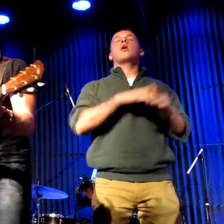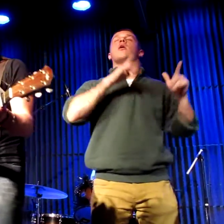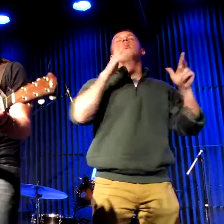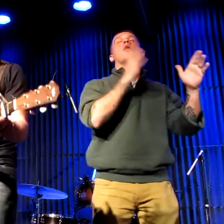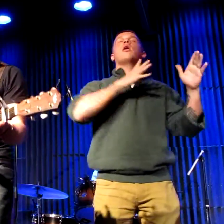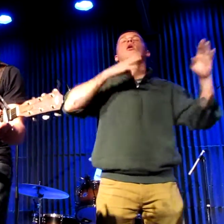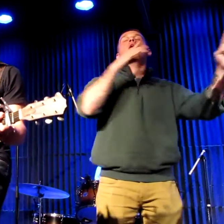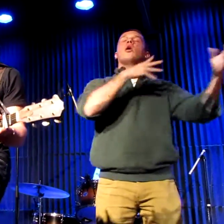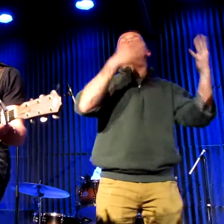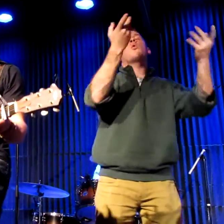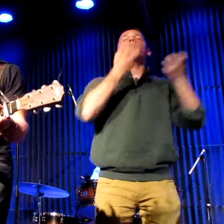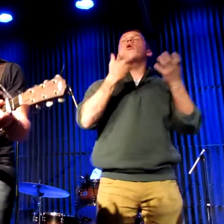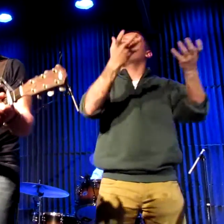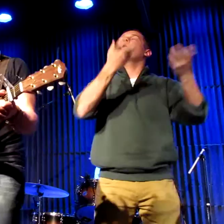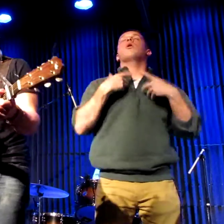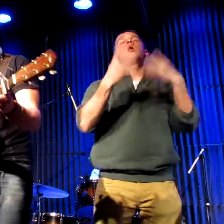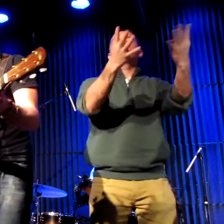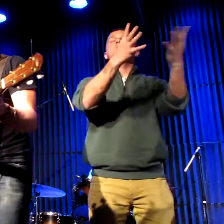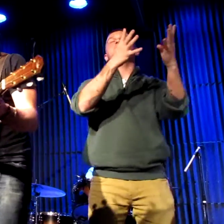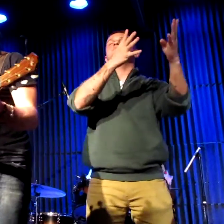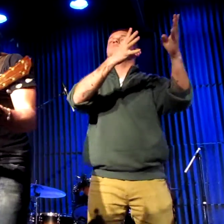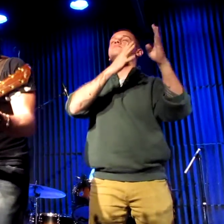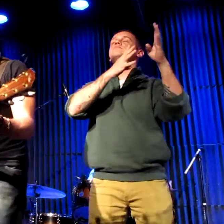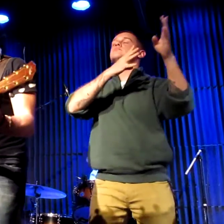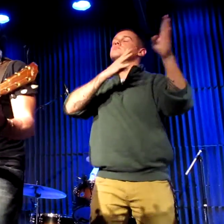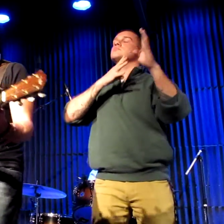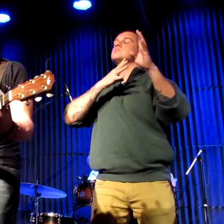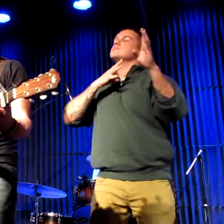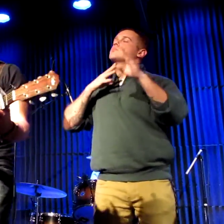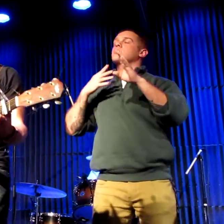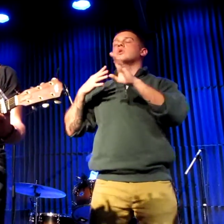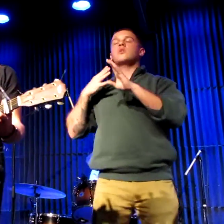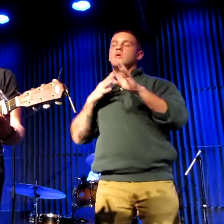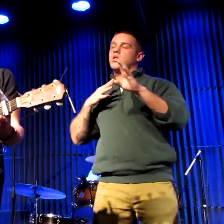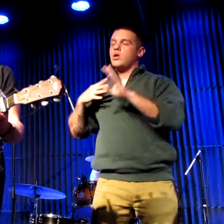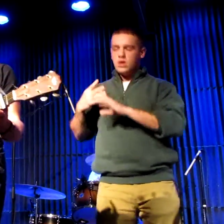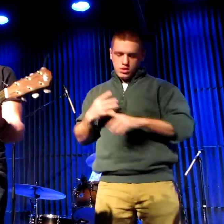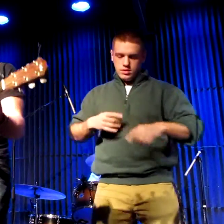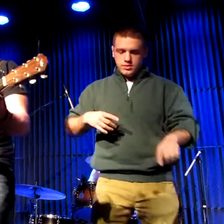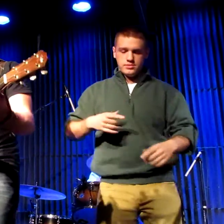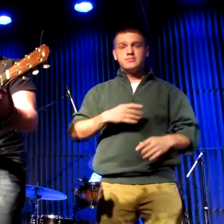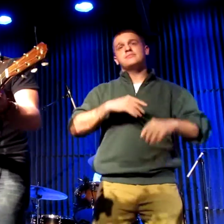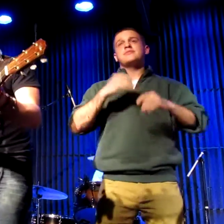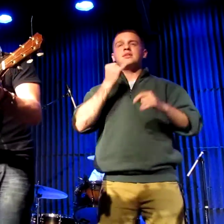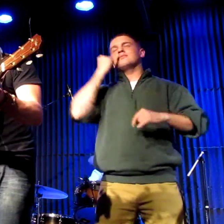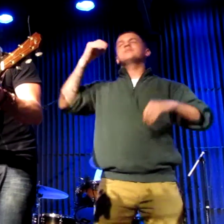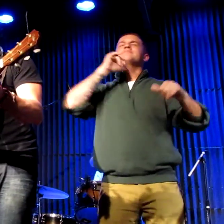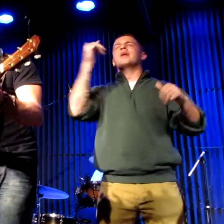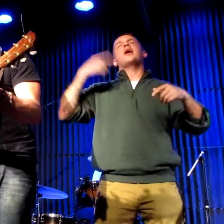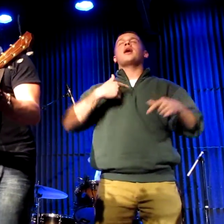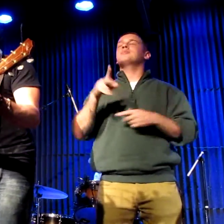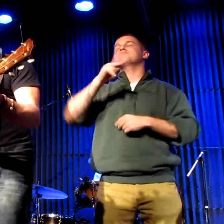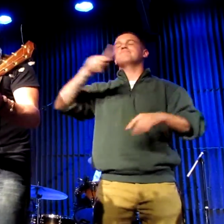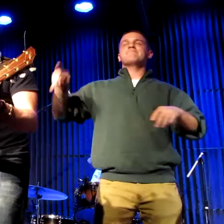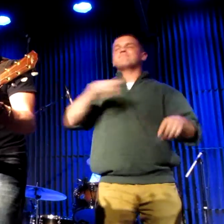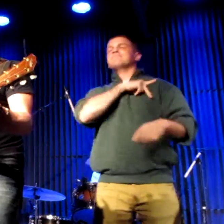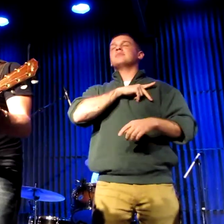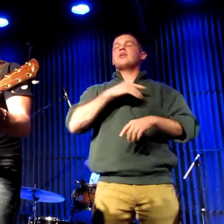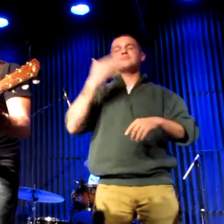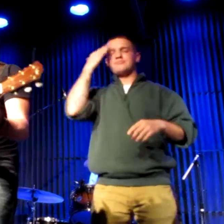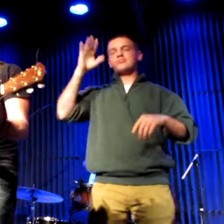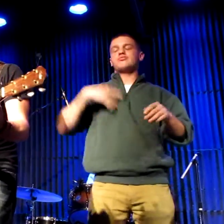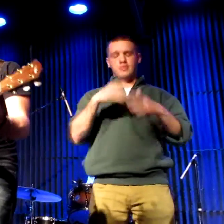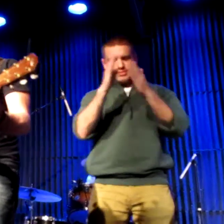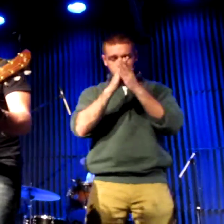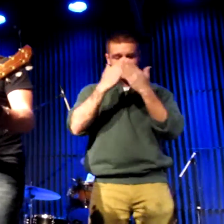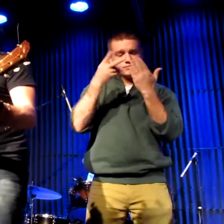them to hold them back, but insist on them to shout, then we'll tear this whole place down, and if that ain't patriotic, grab a book and have